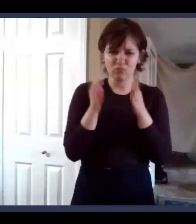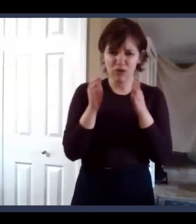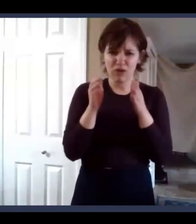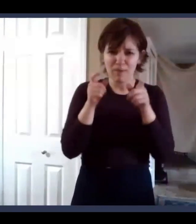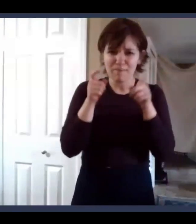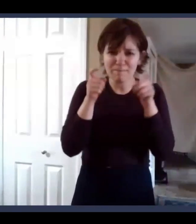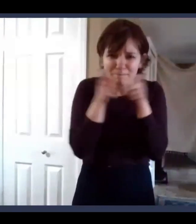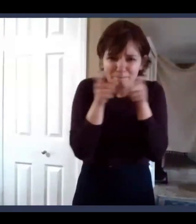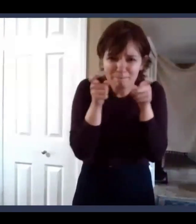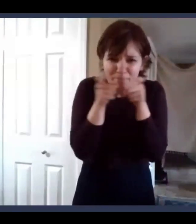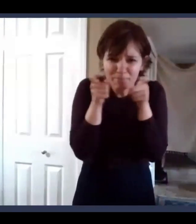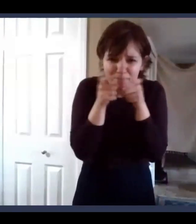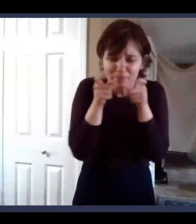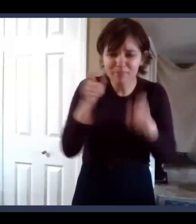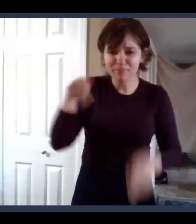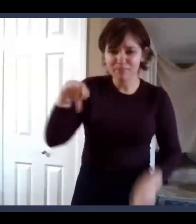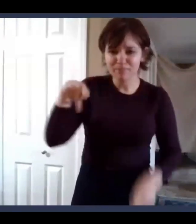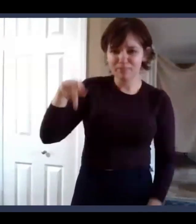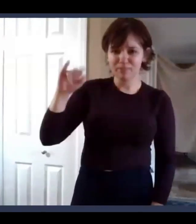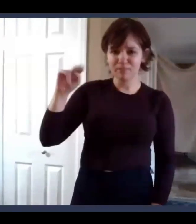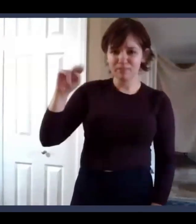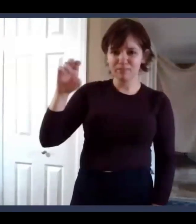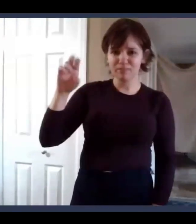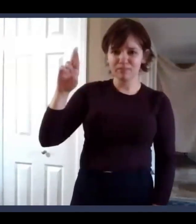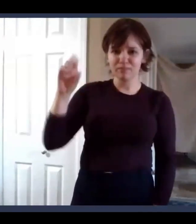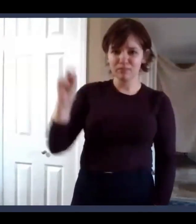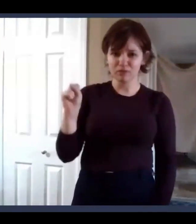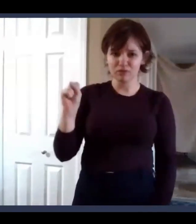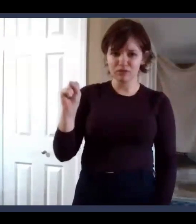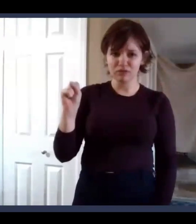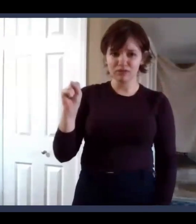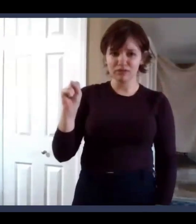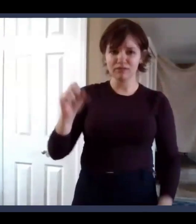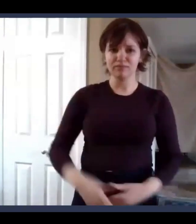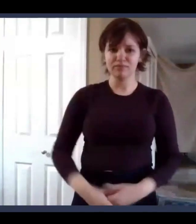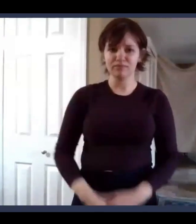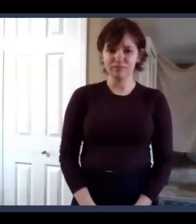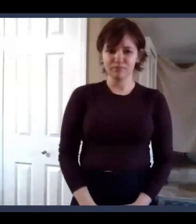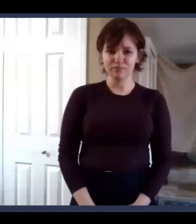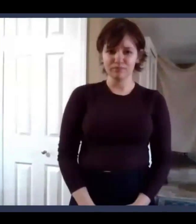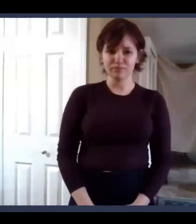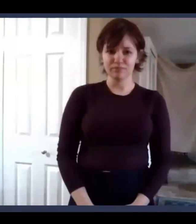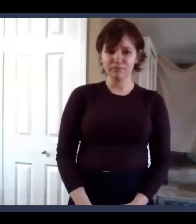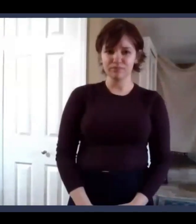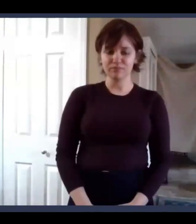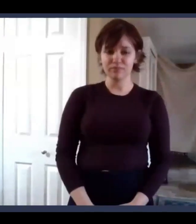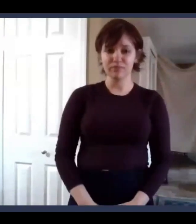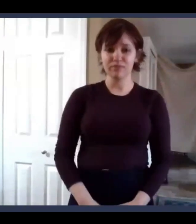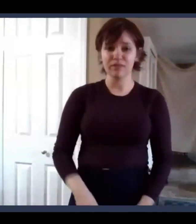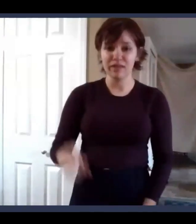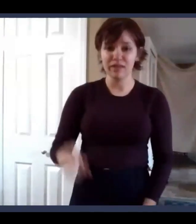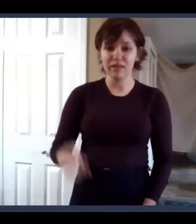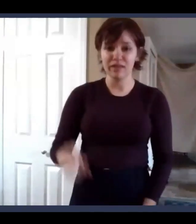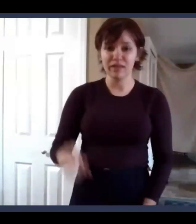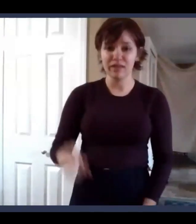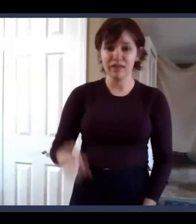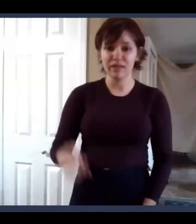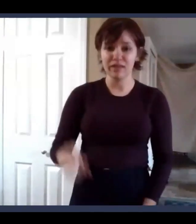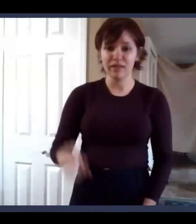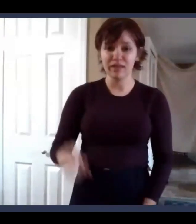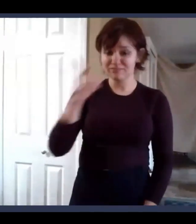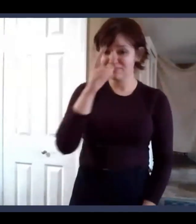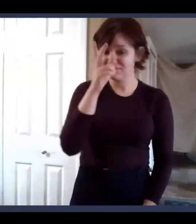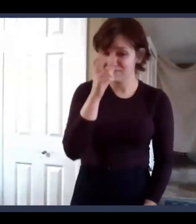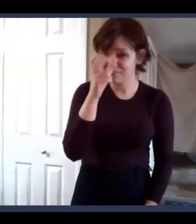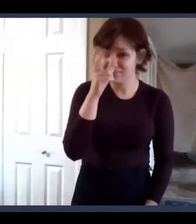seed eaters, or they eat seeds, they eat nectar. Those little sugar ants that are in